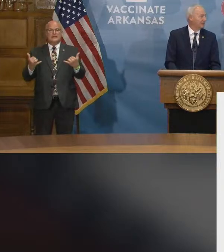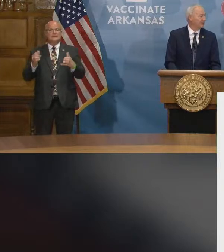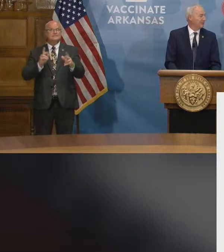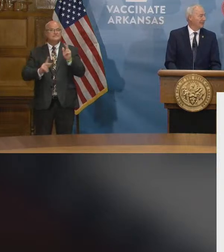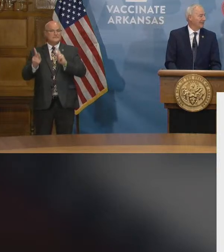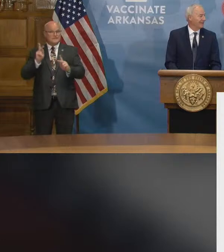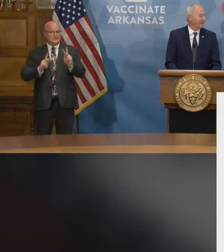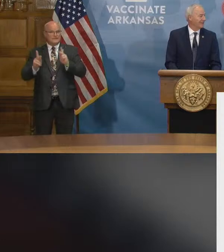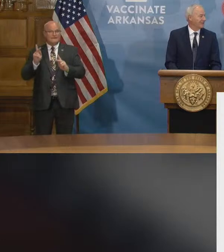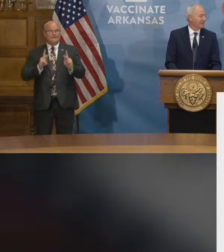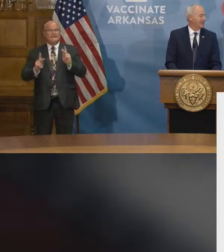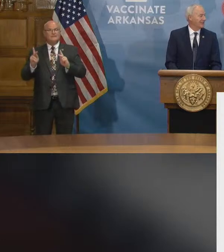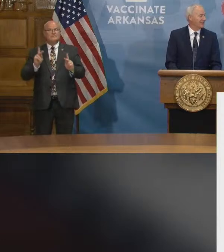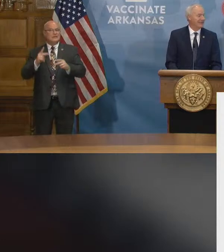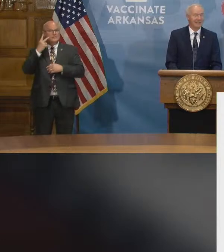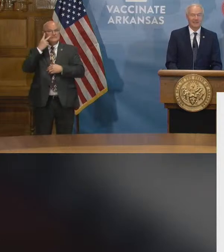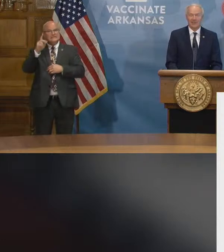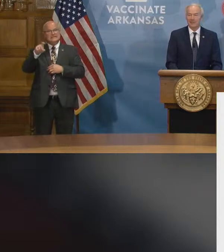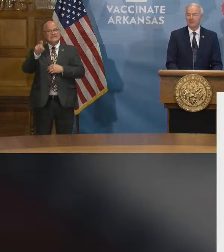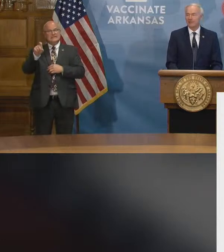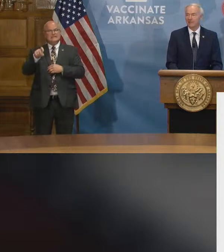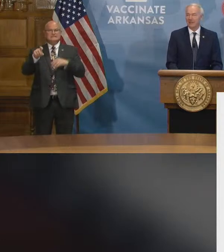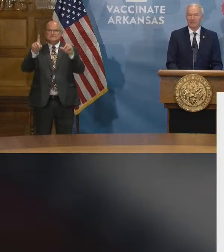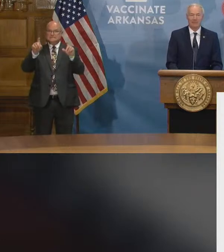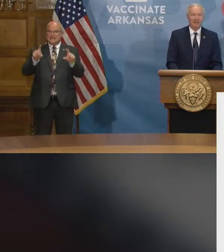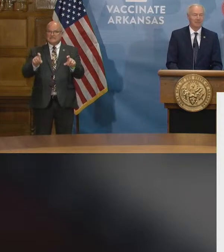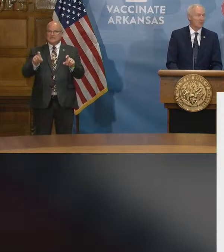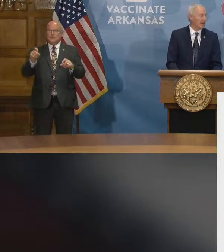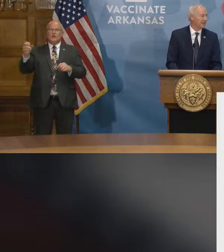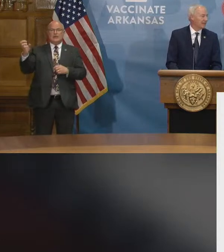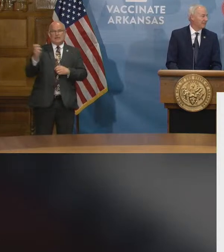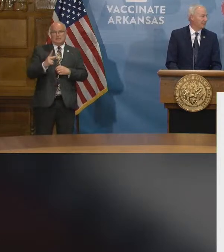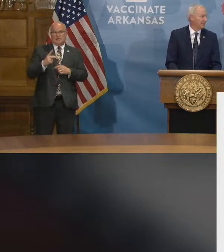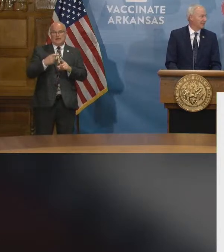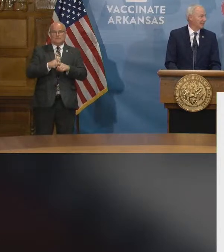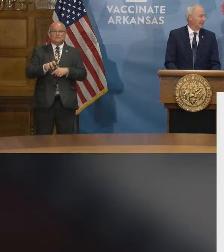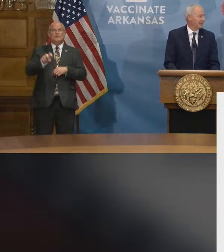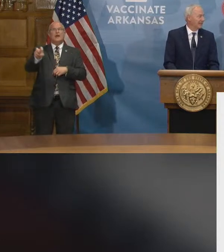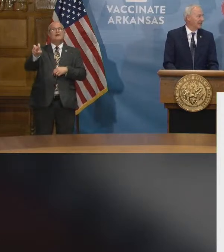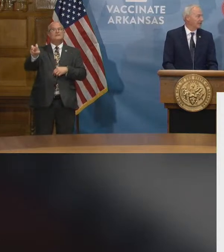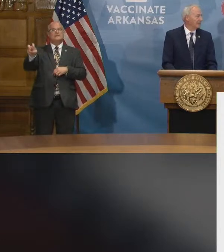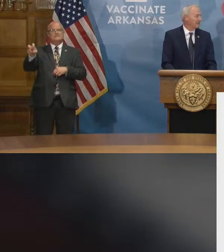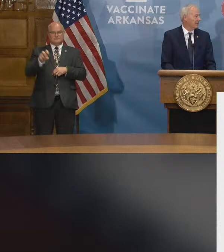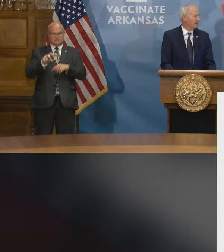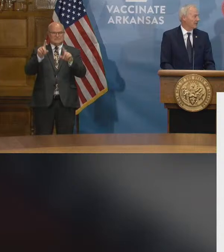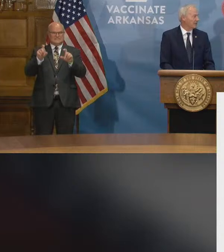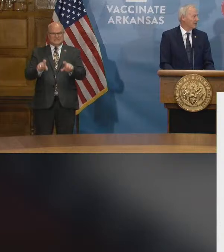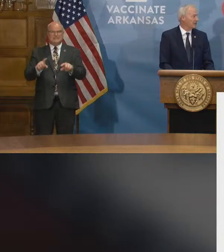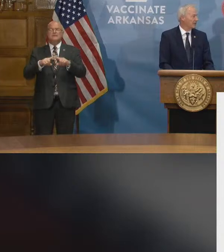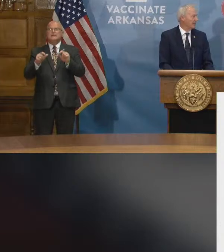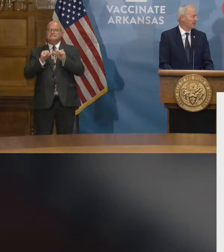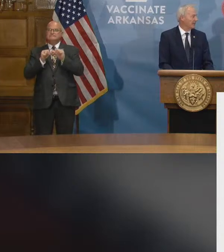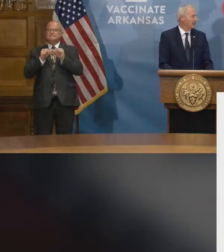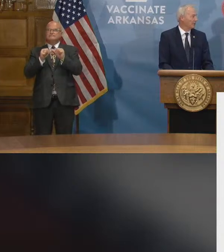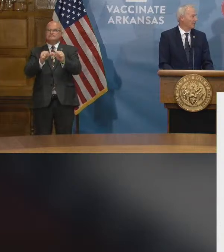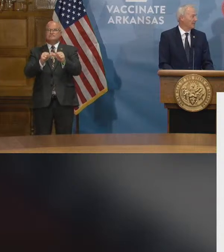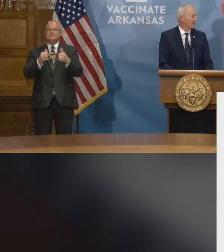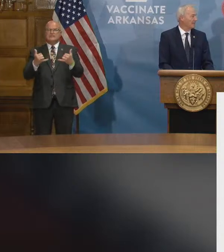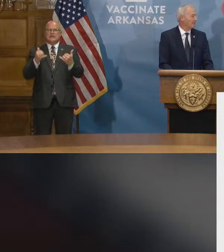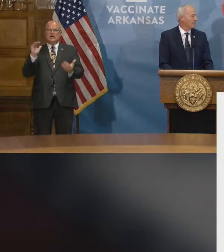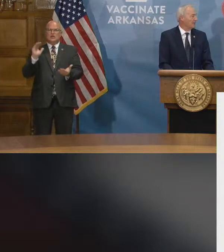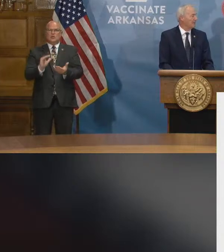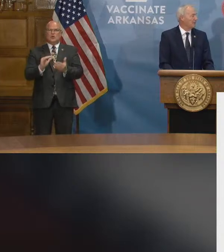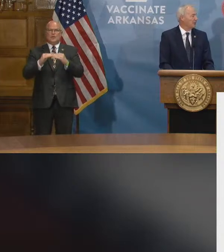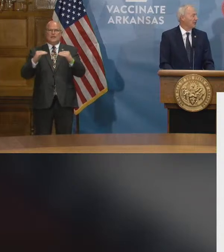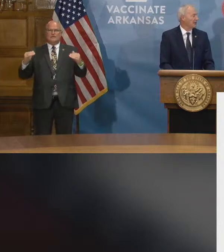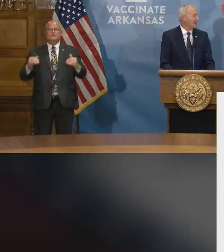People who see a need, they get tested or they come back from traveling, but that has been fairly consistent at that lower